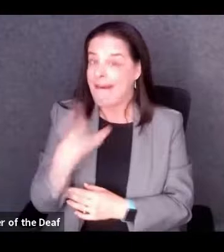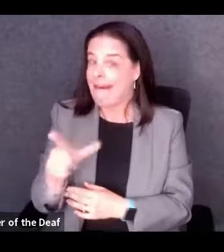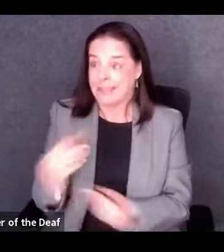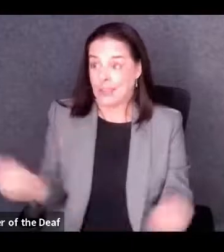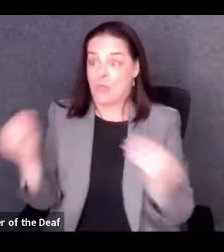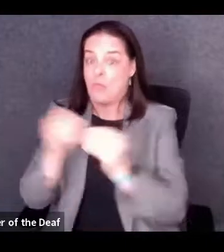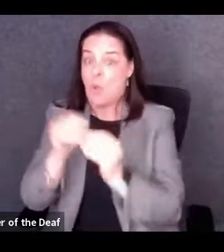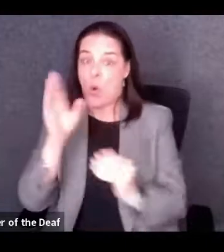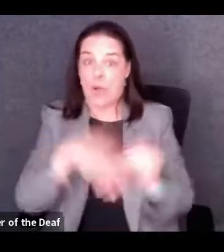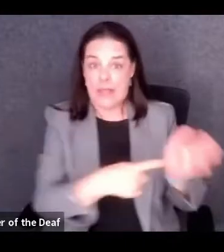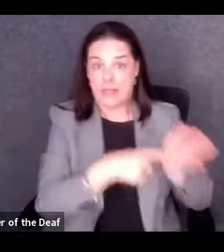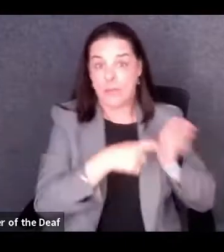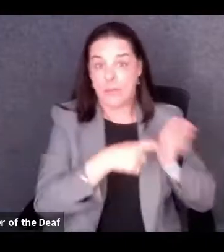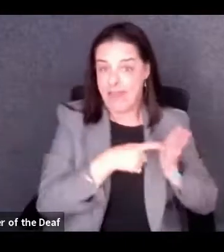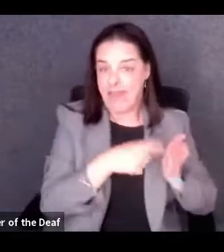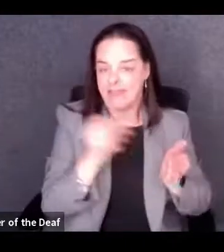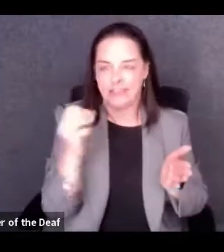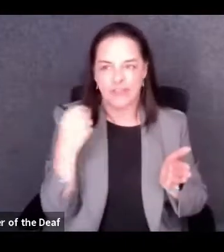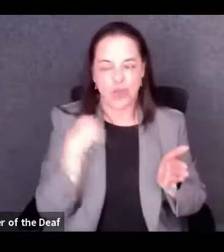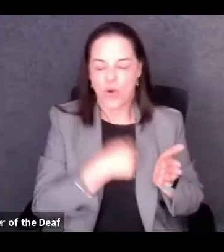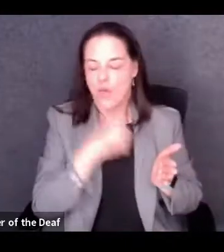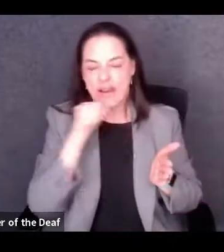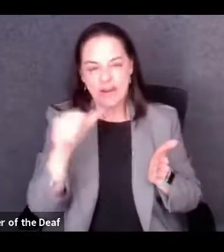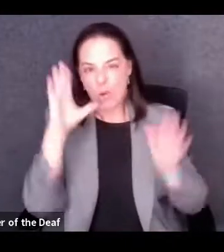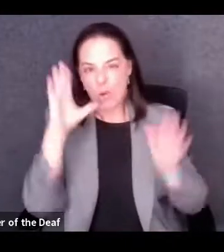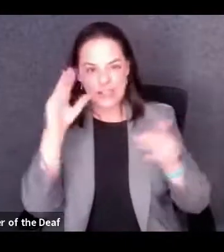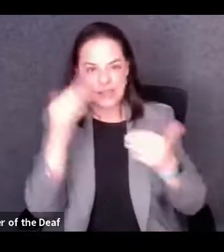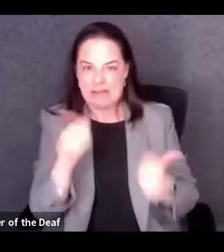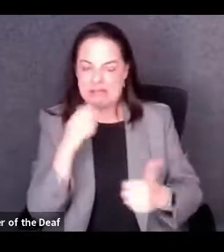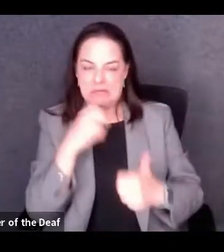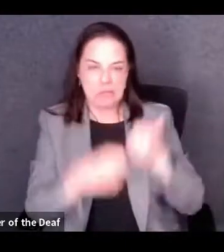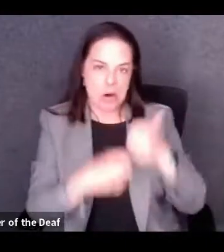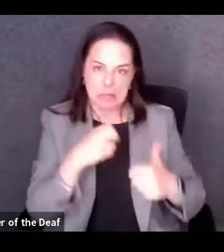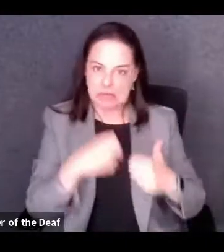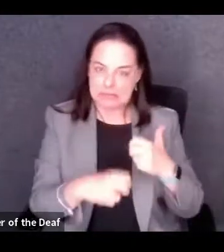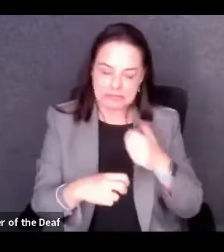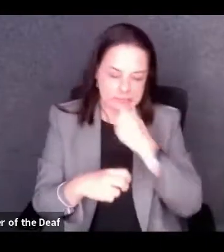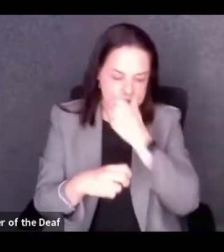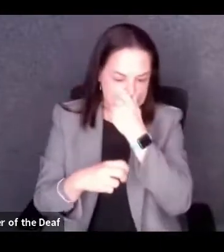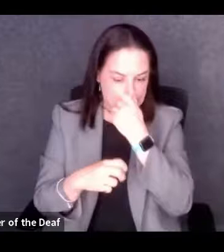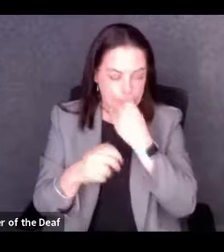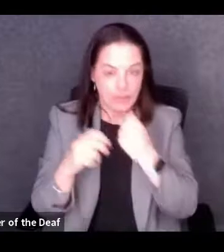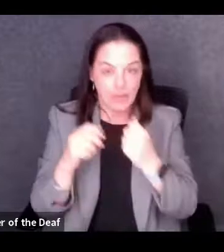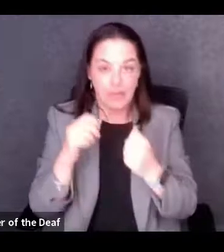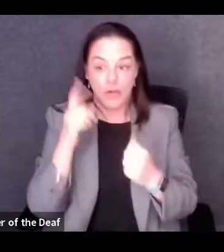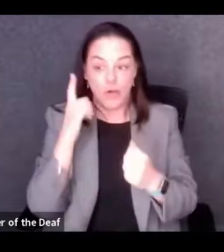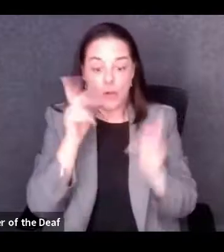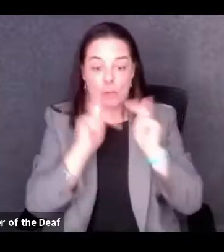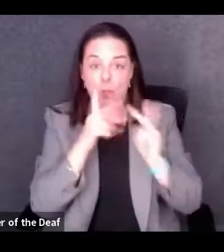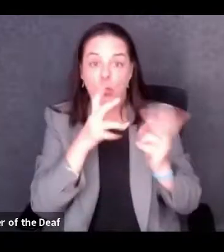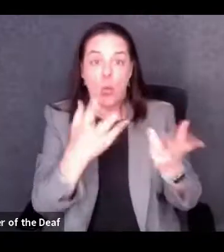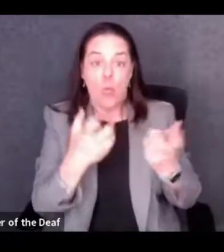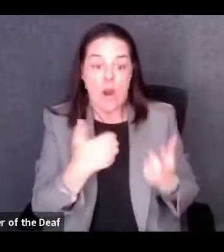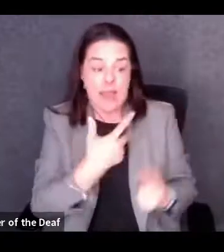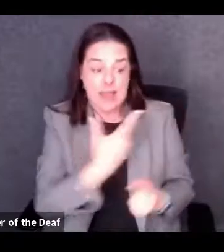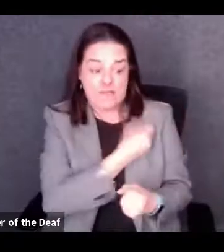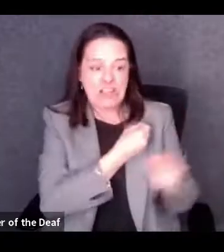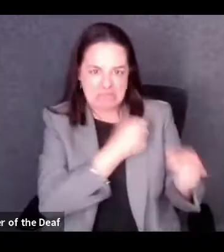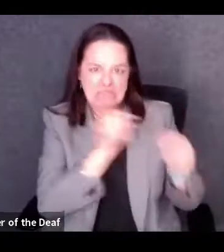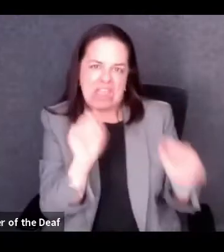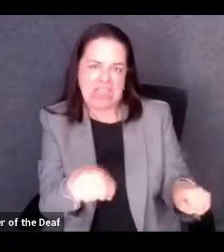demand, and so we don't really foresee any issues with the people that want to get vaccinated being able to have access